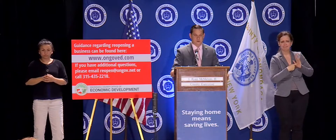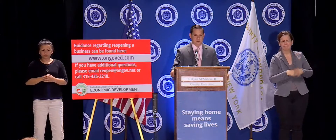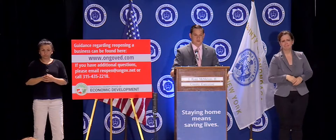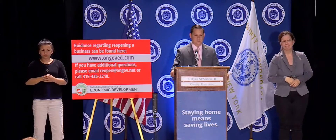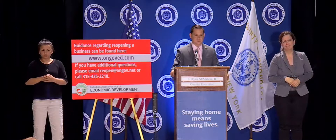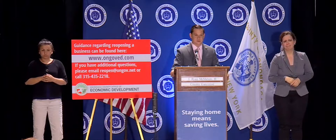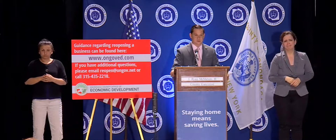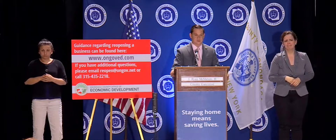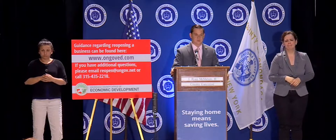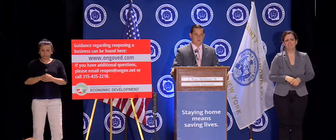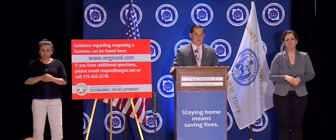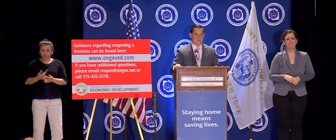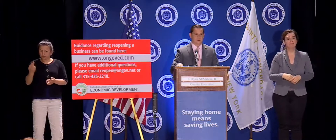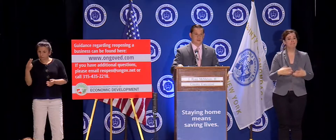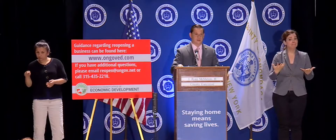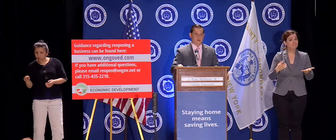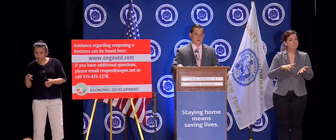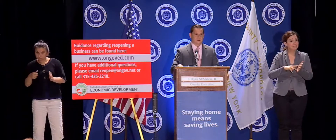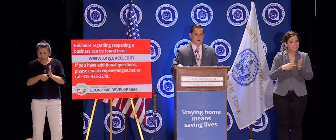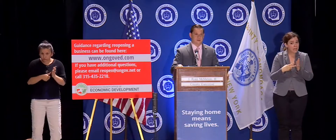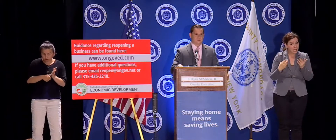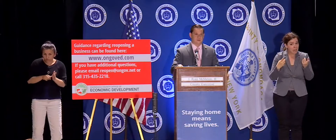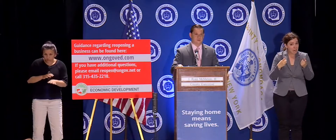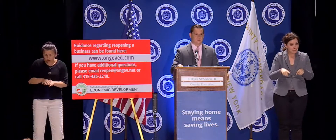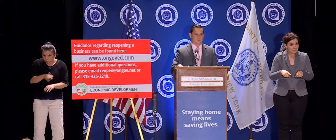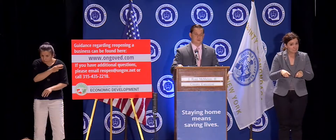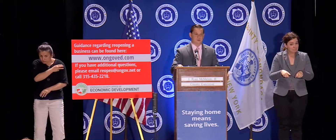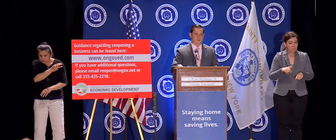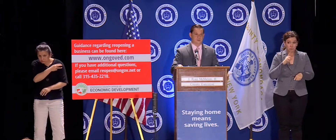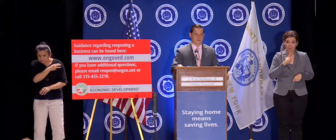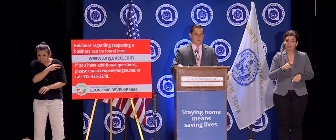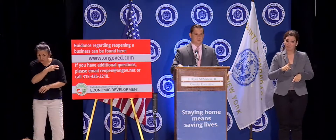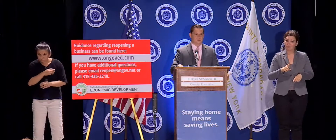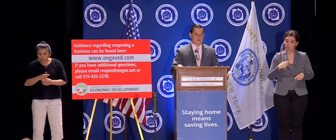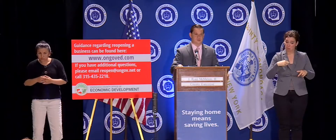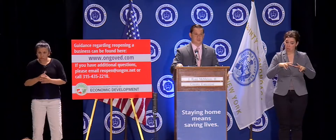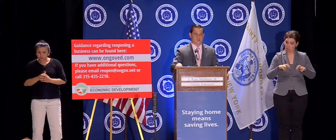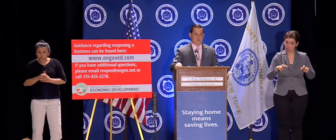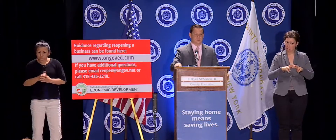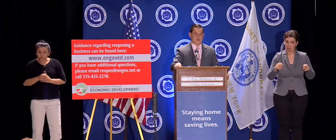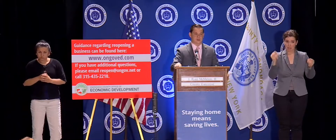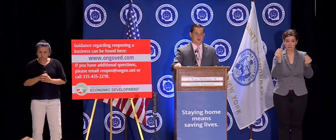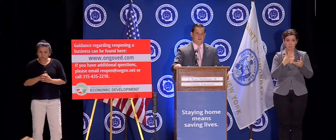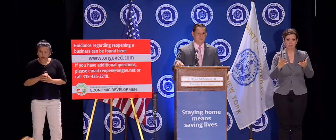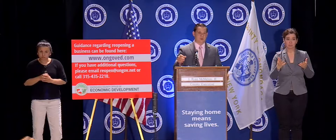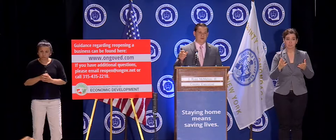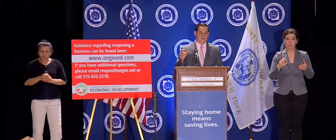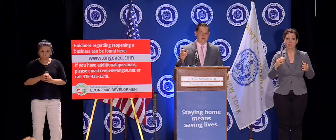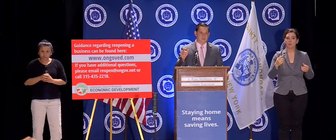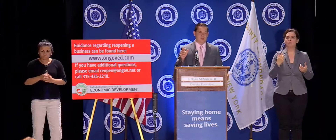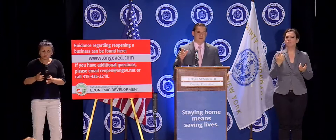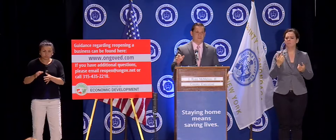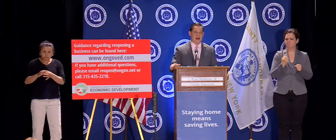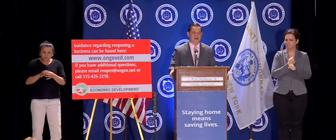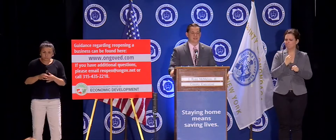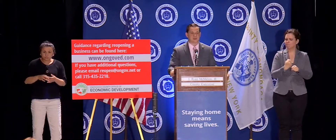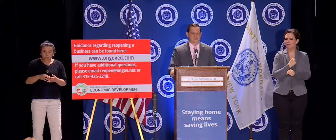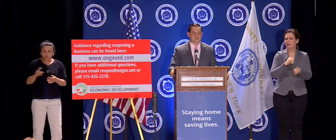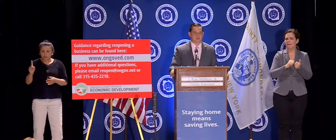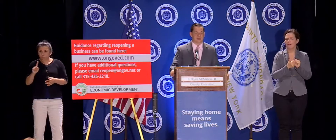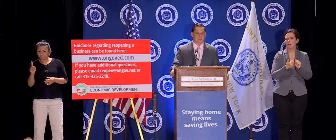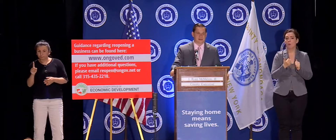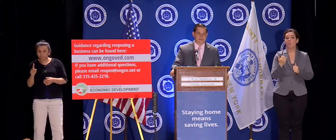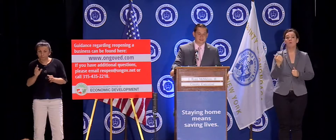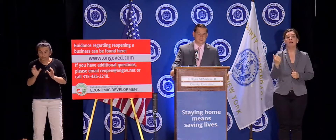do is it allows you to really do some things strategically. If you believe that there might be pockets